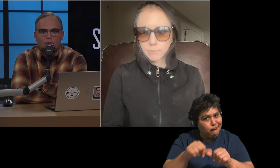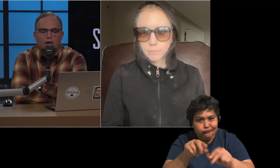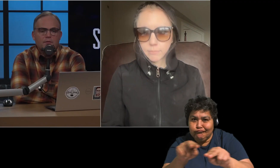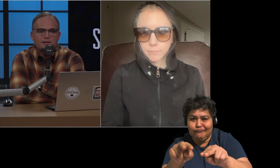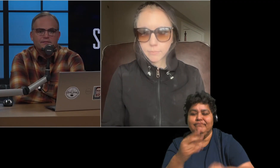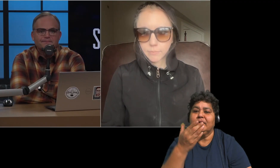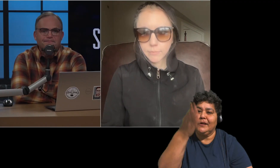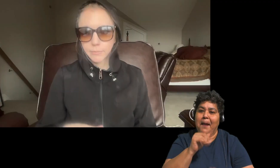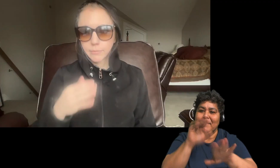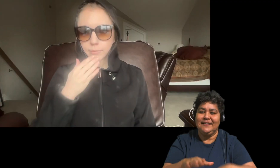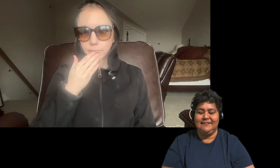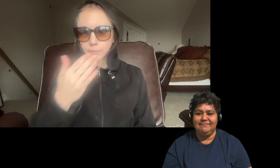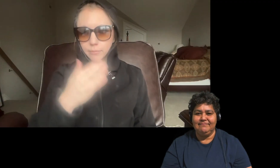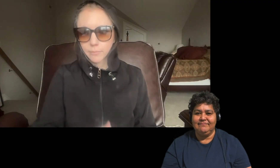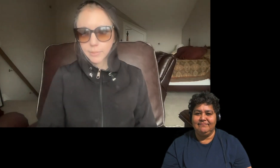up with your work. God bless.